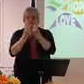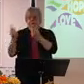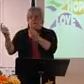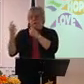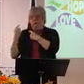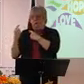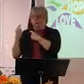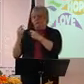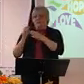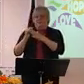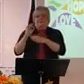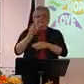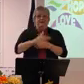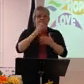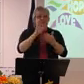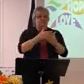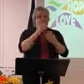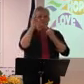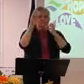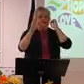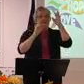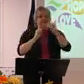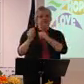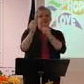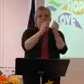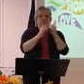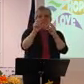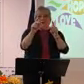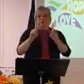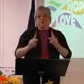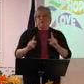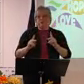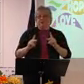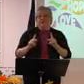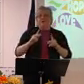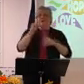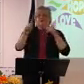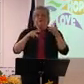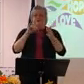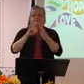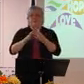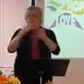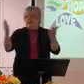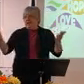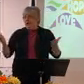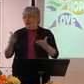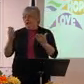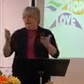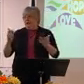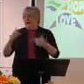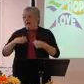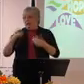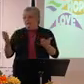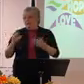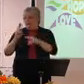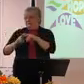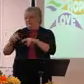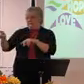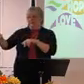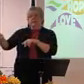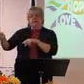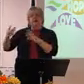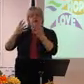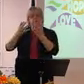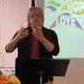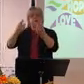come lead us in a song of opportunity. For those who are on campus, I'll be here in the front. If you'd